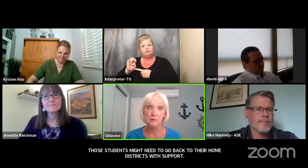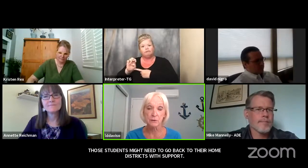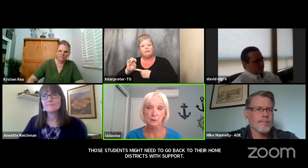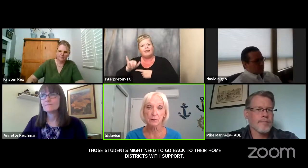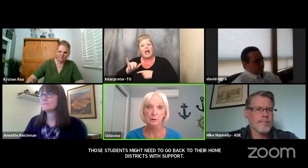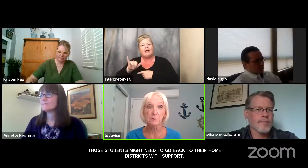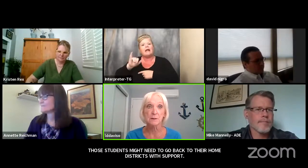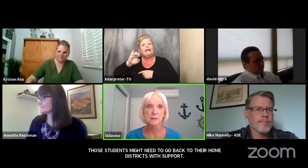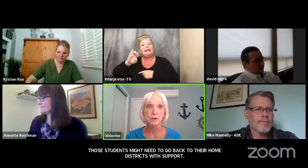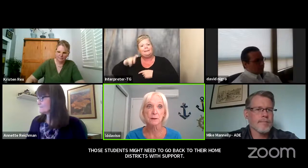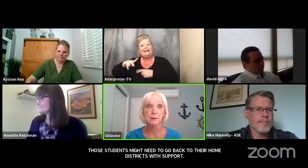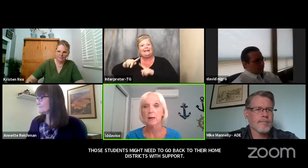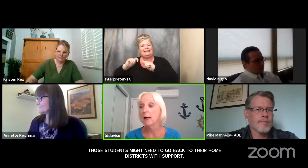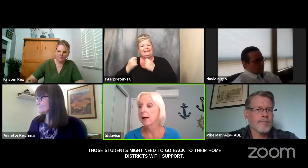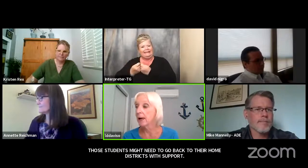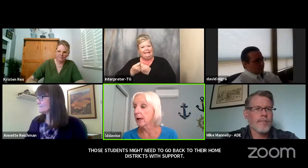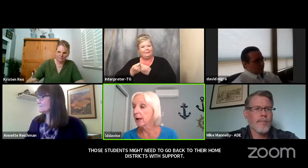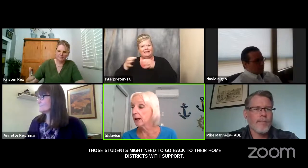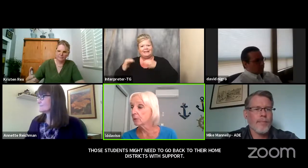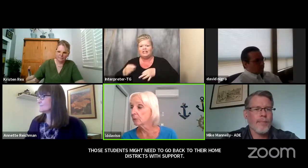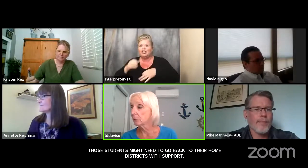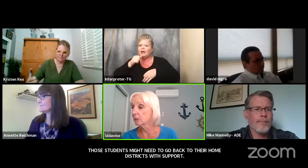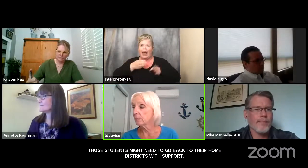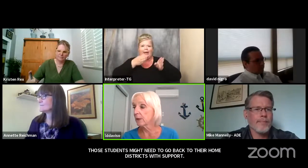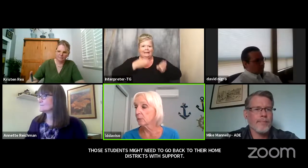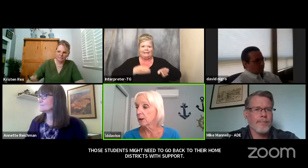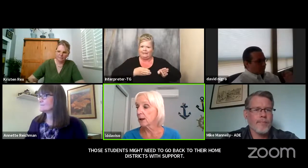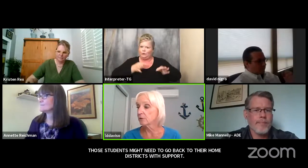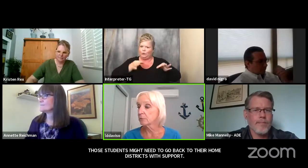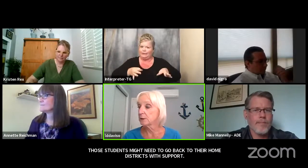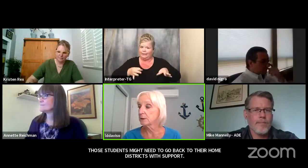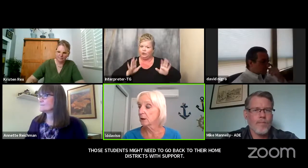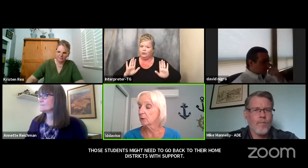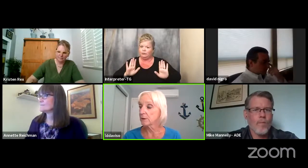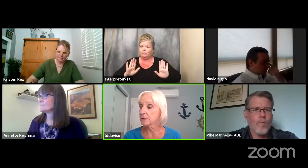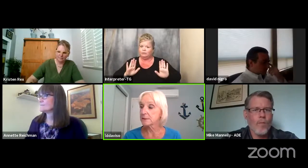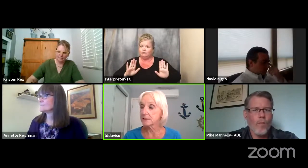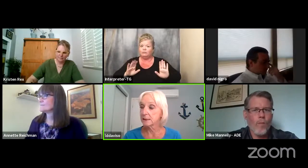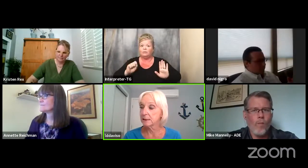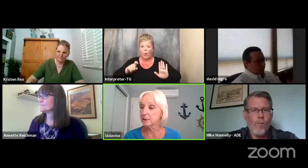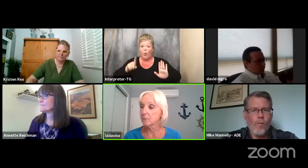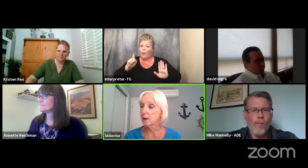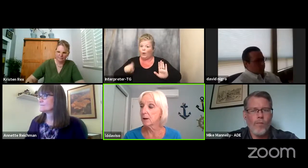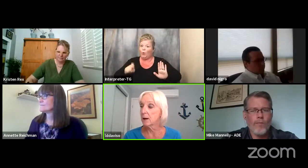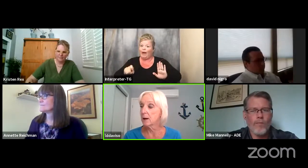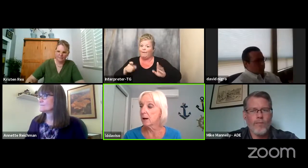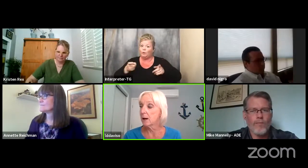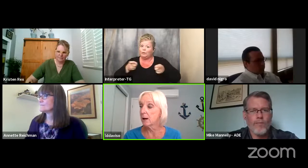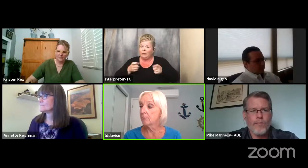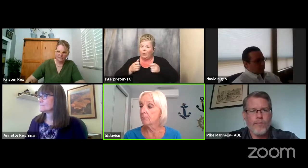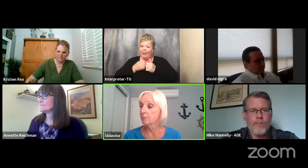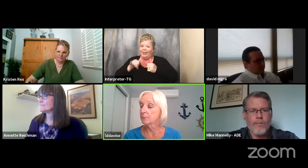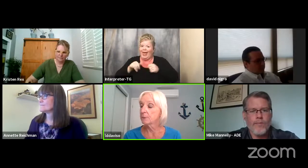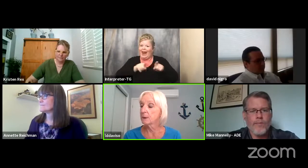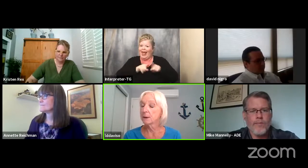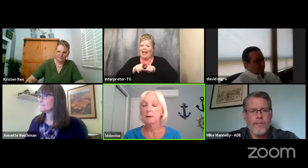an individual decision. And that would have to be dealt with as a team.